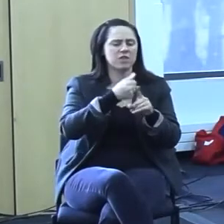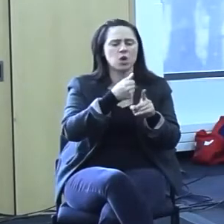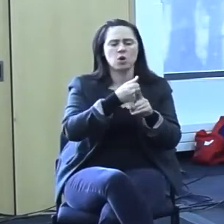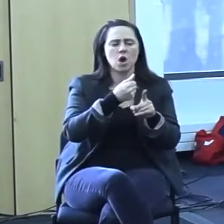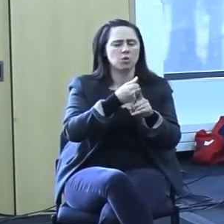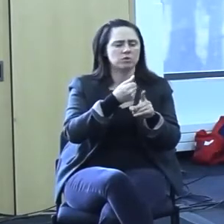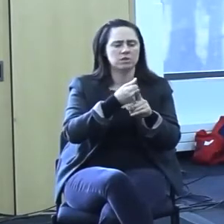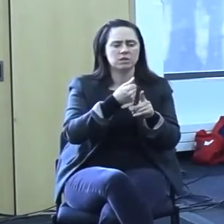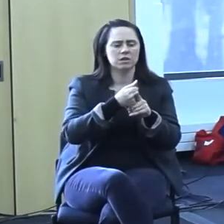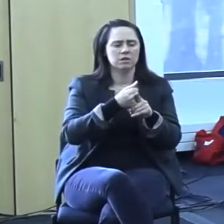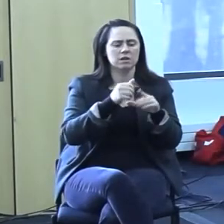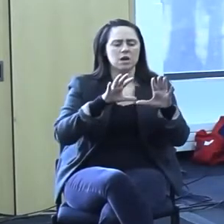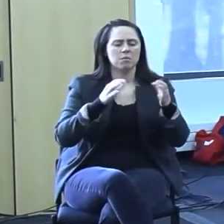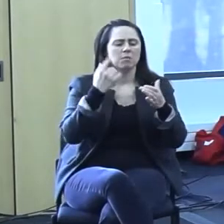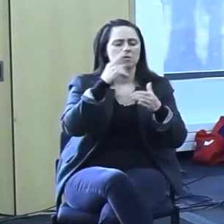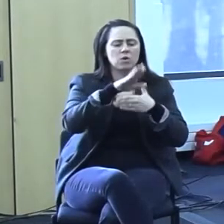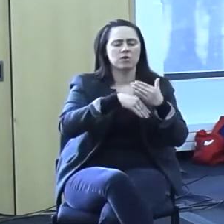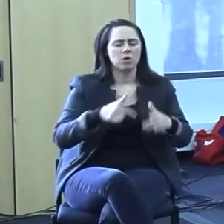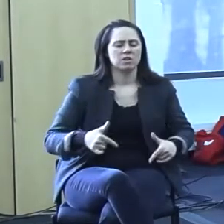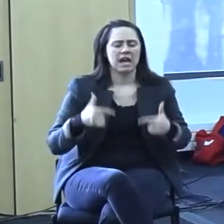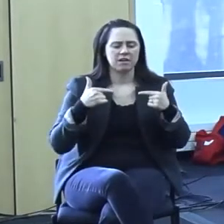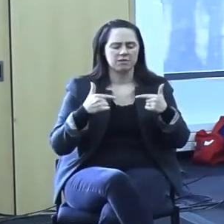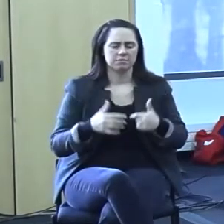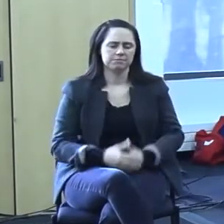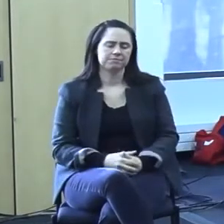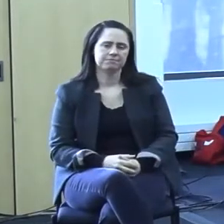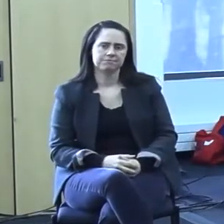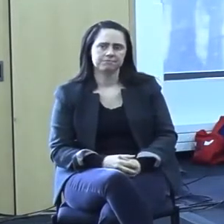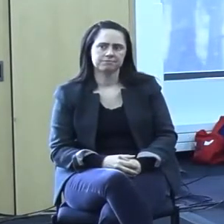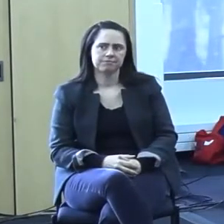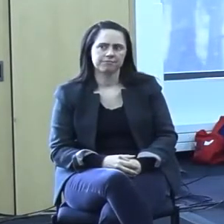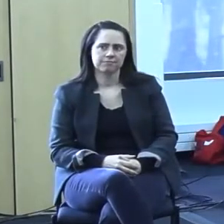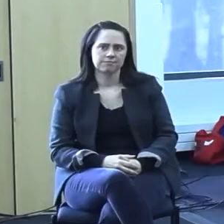own bubble for their whole life.